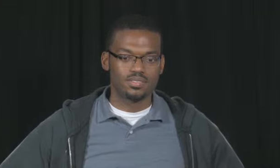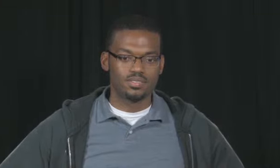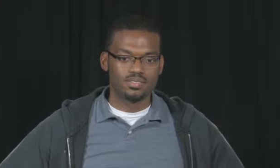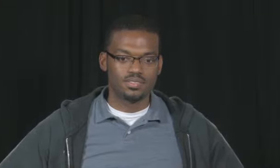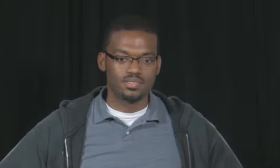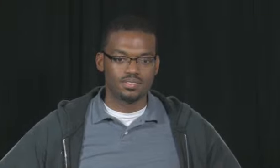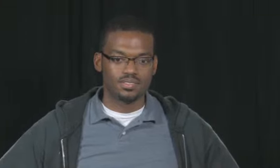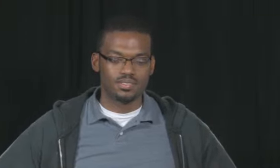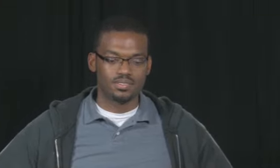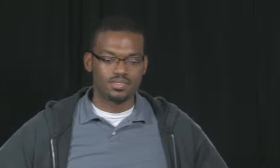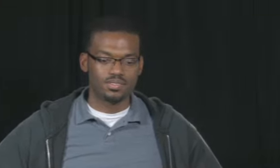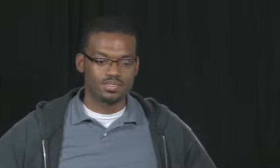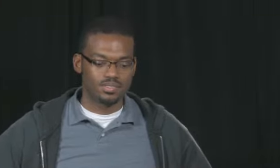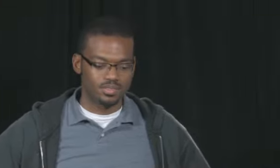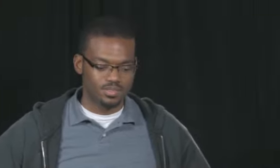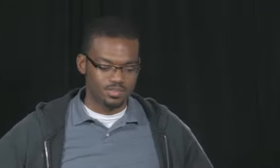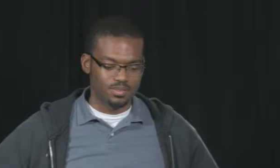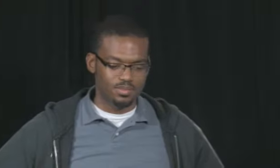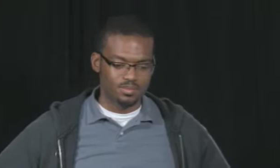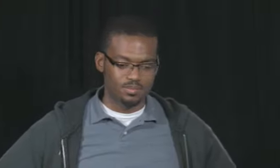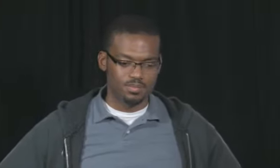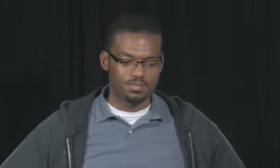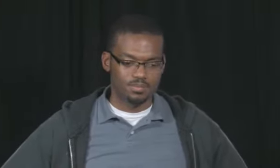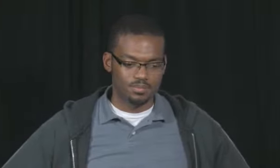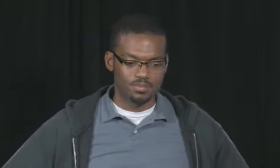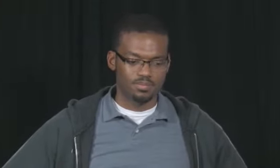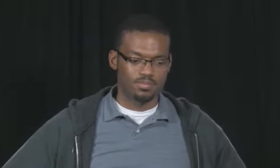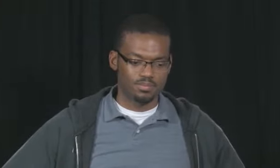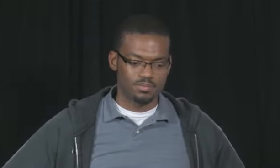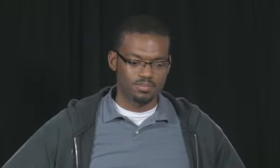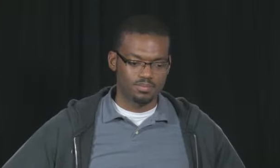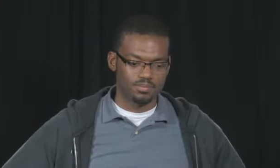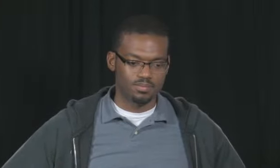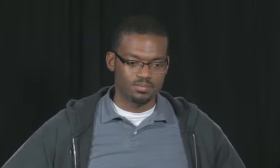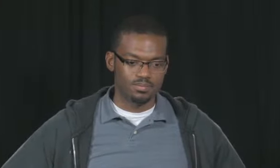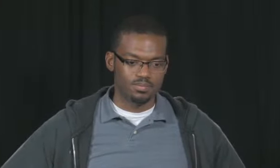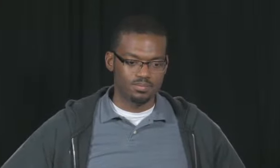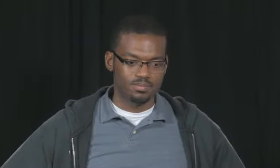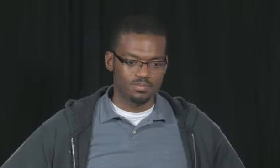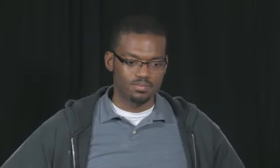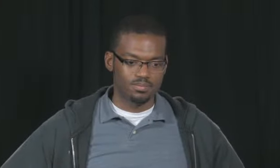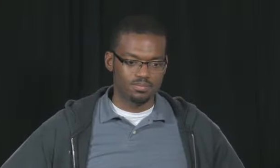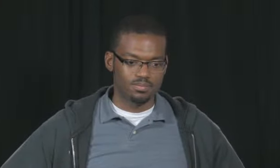you have to make your choice a successful choice that you can do over and over and over without